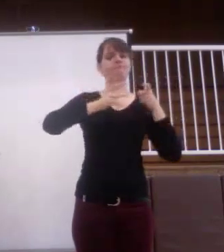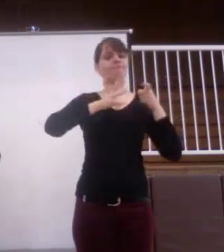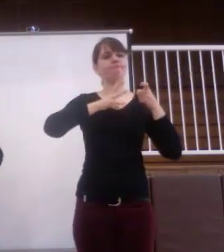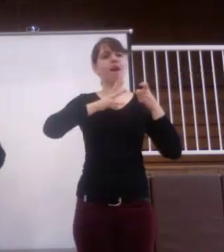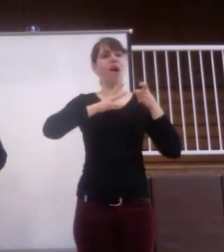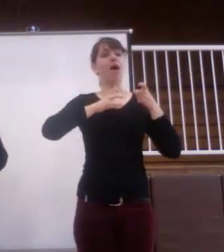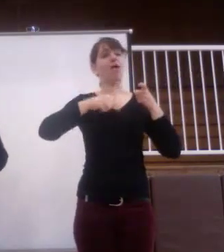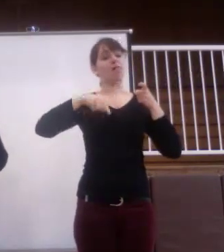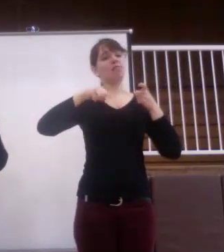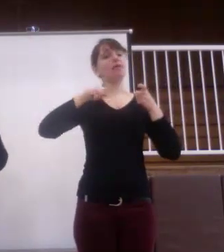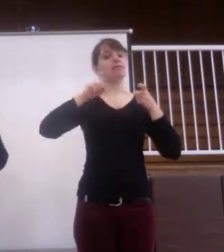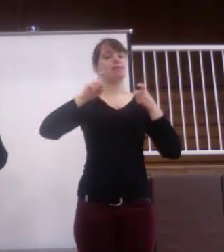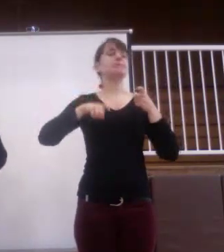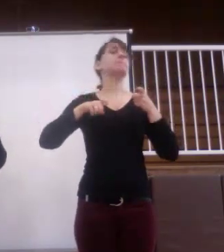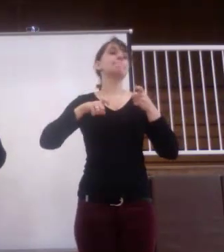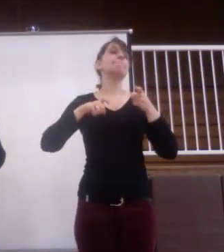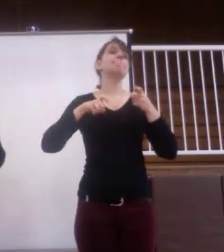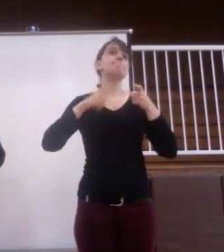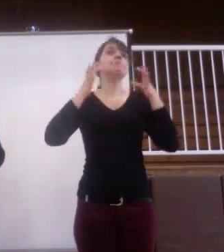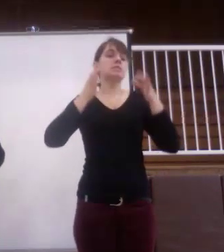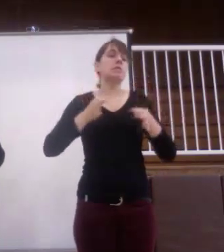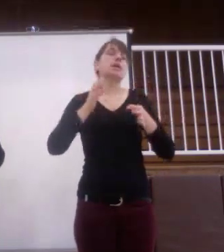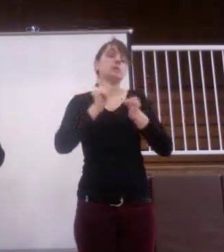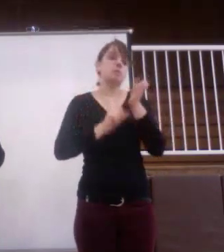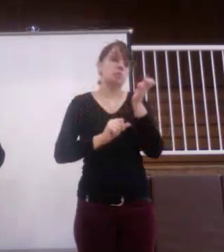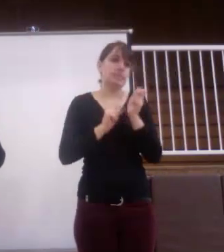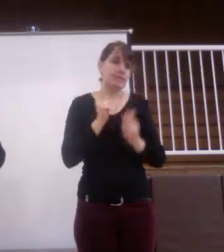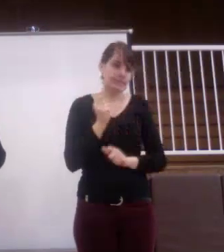to commit suicide.